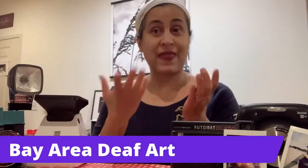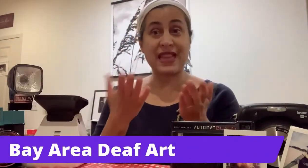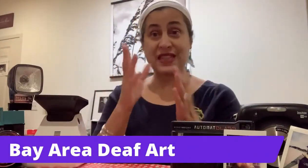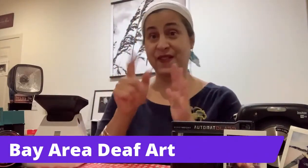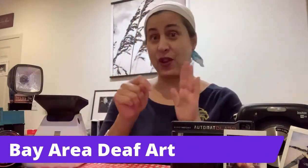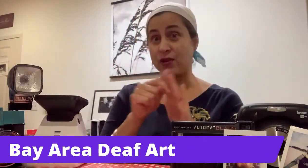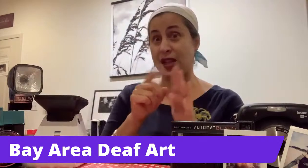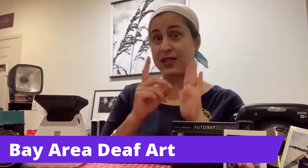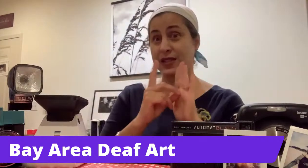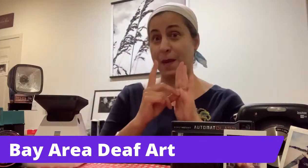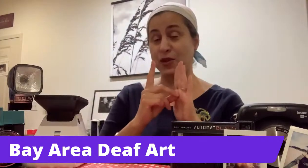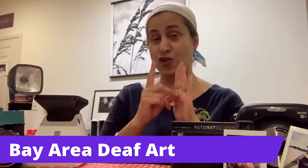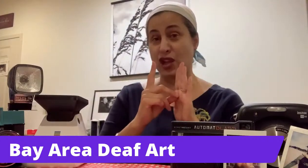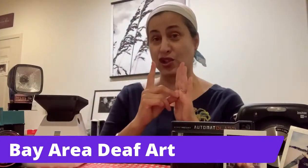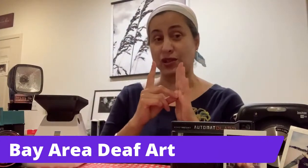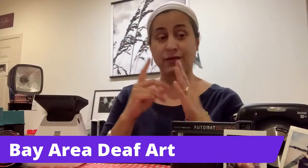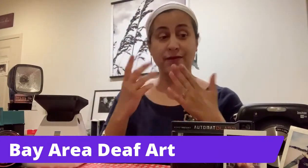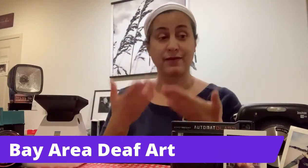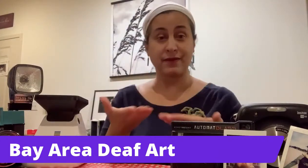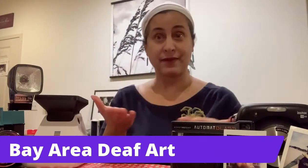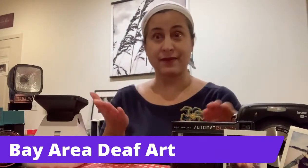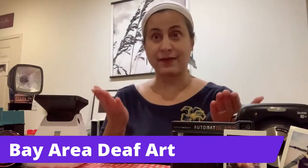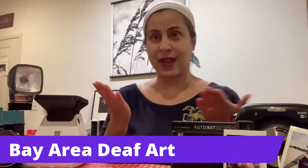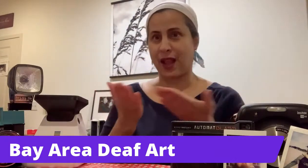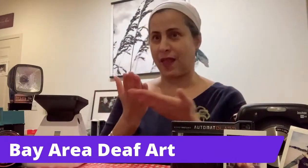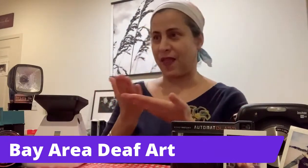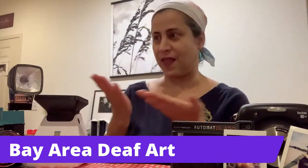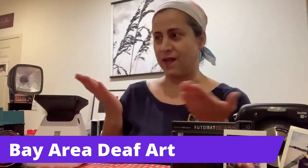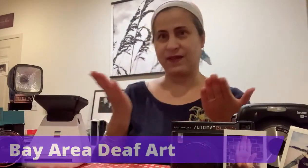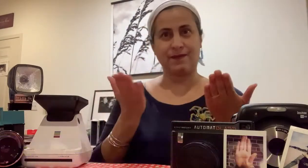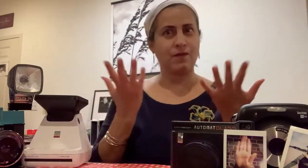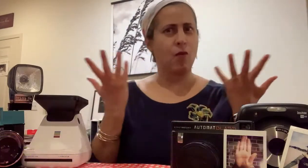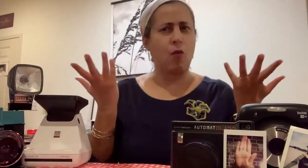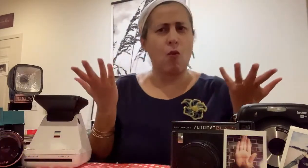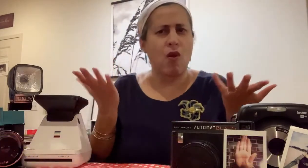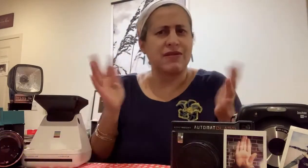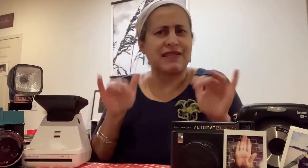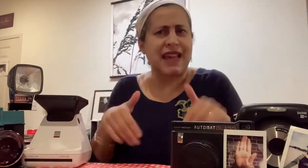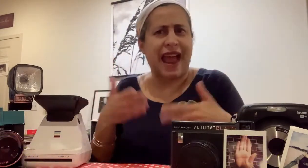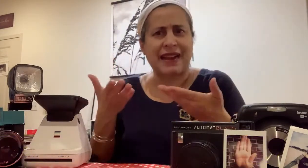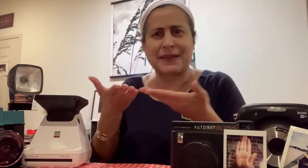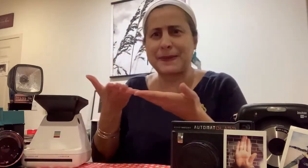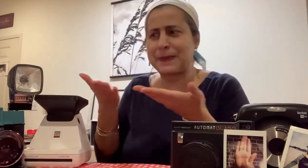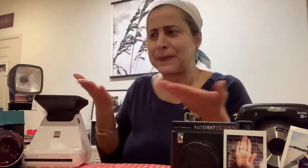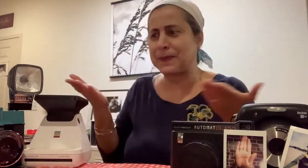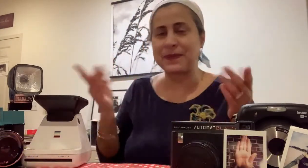Today, I really want to take this time to show you a demonstration. Here are different cameras in front of me.